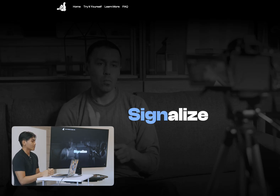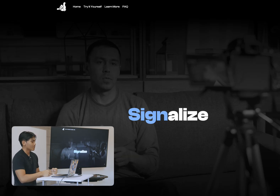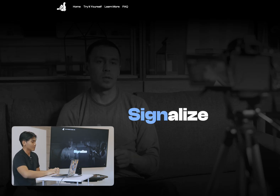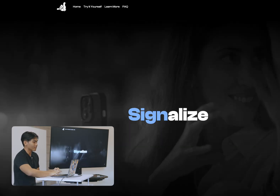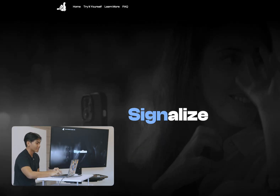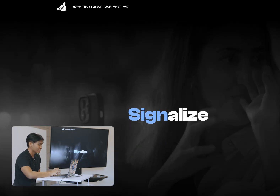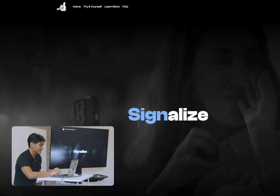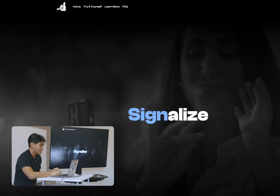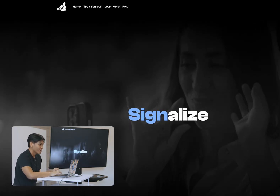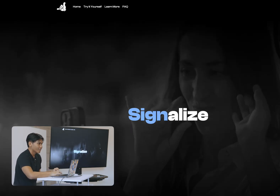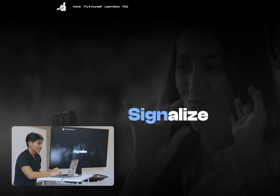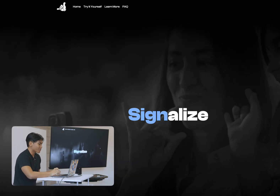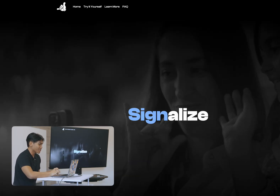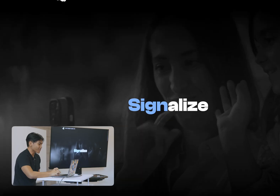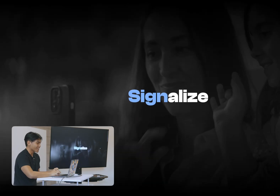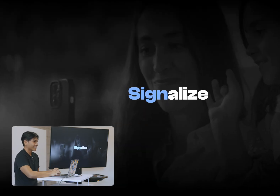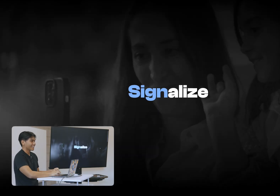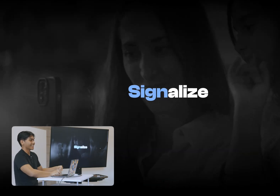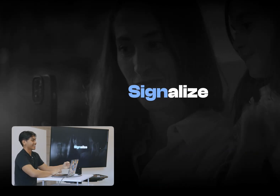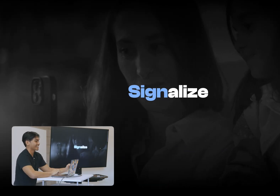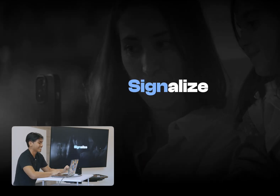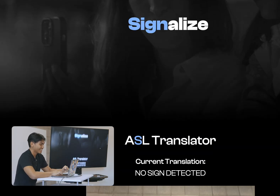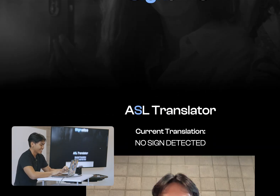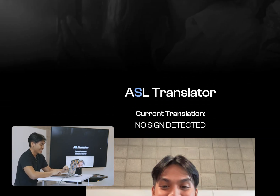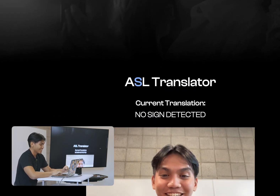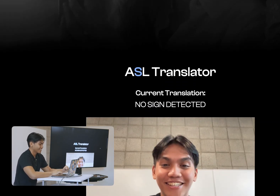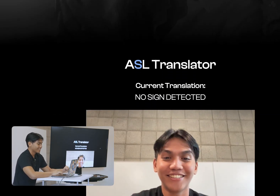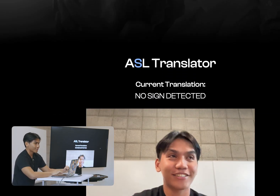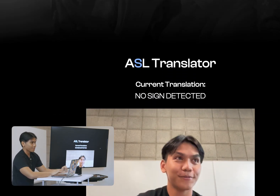else. Oh. Jacob, come over here. Oh, yay.